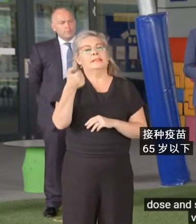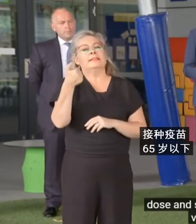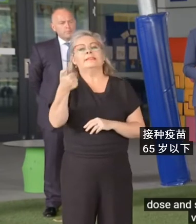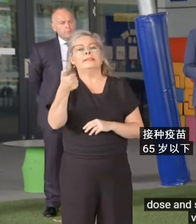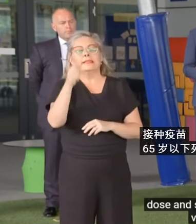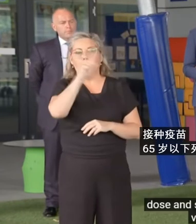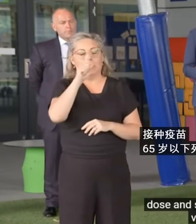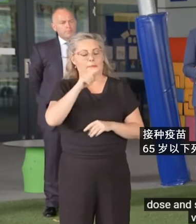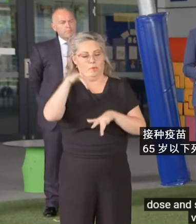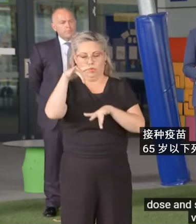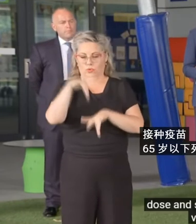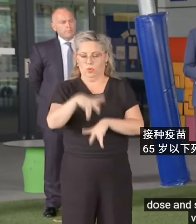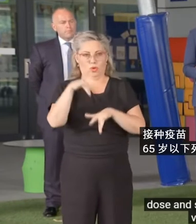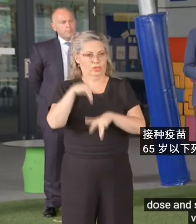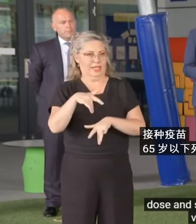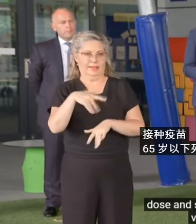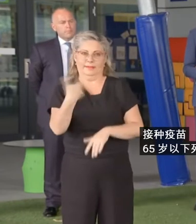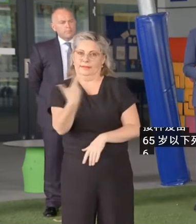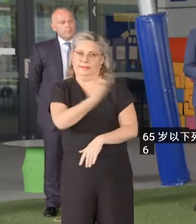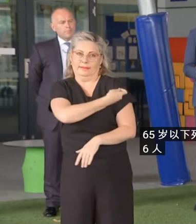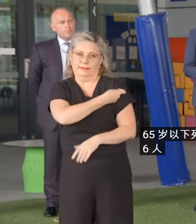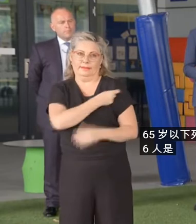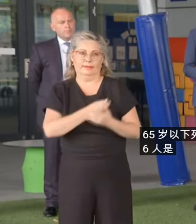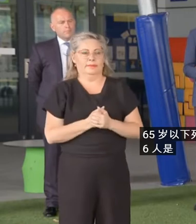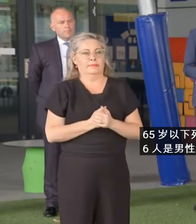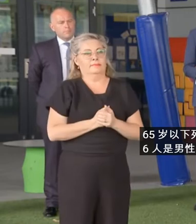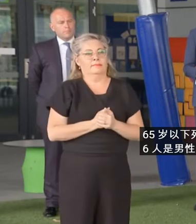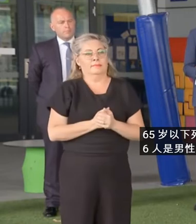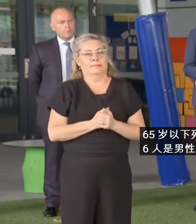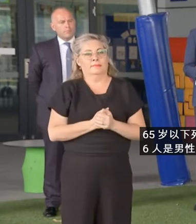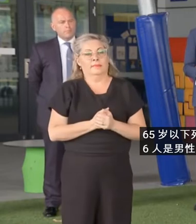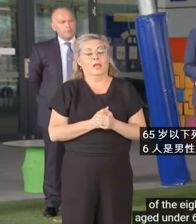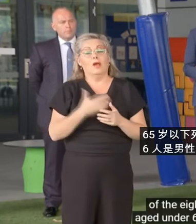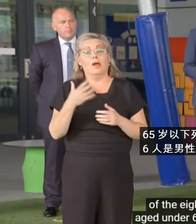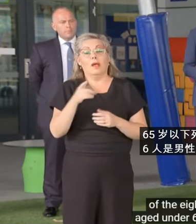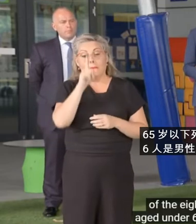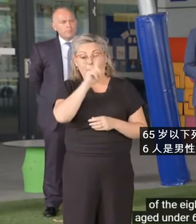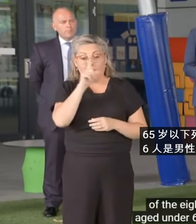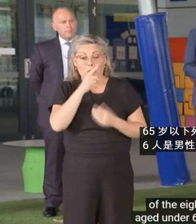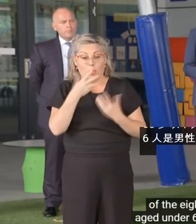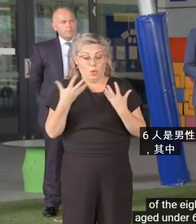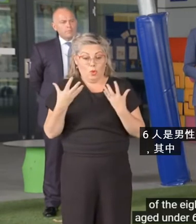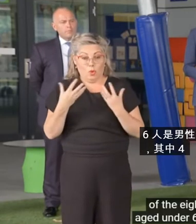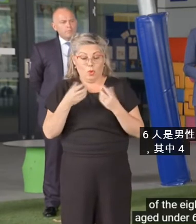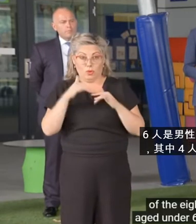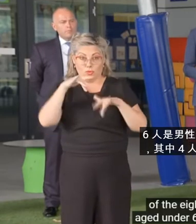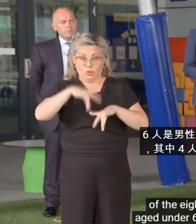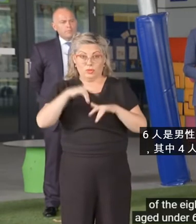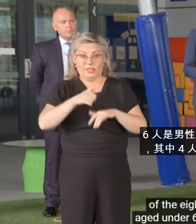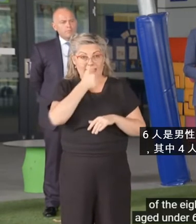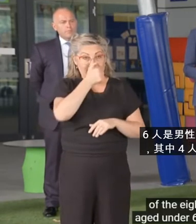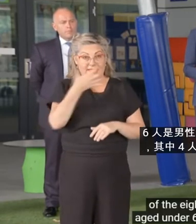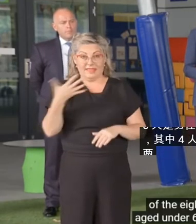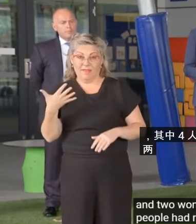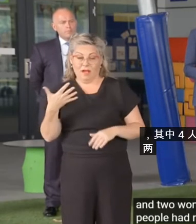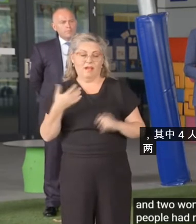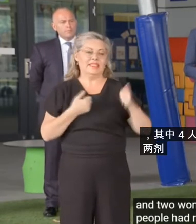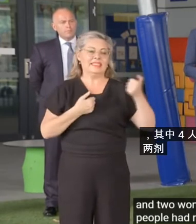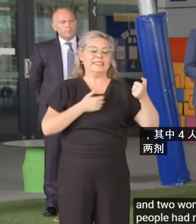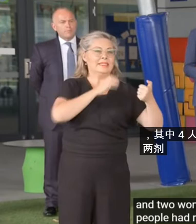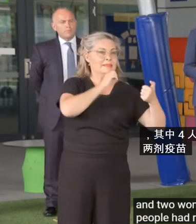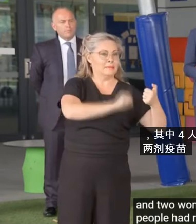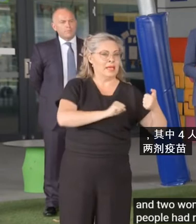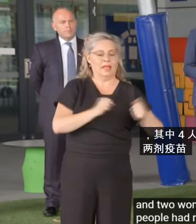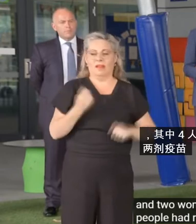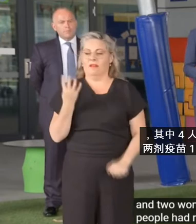8 people who died aged under 65 years, 6 were men and 2 were women, and 4 of these people had received 2 doses